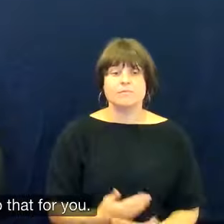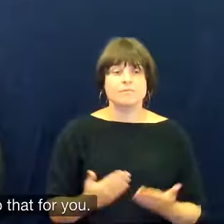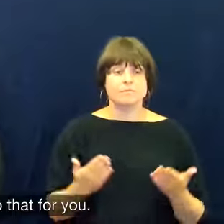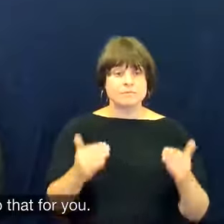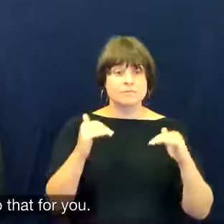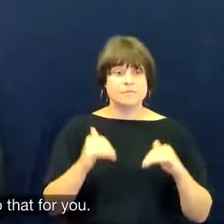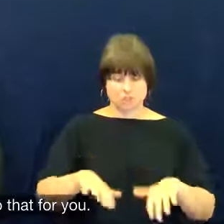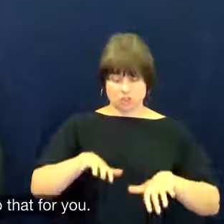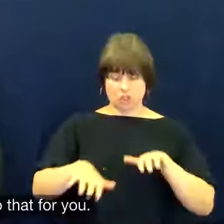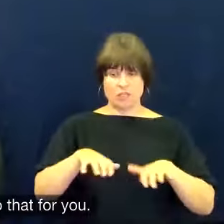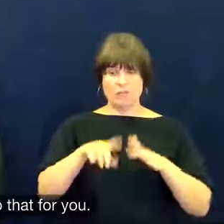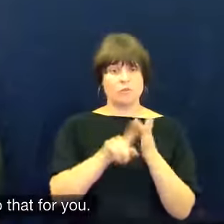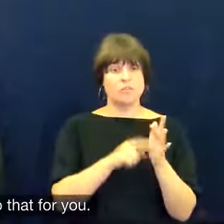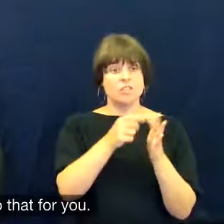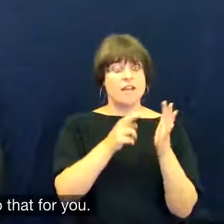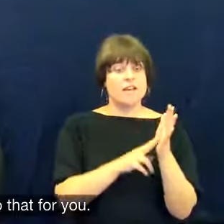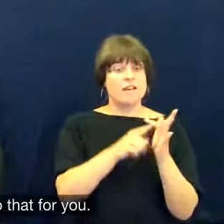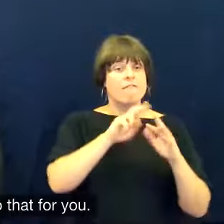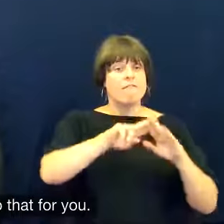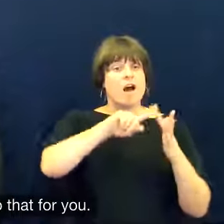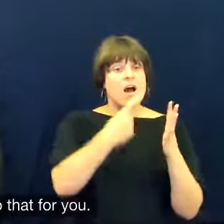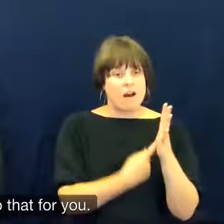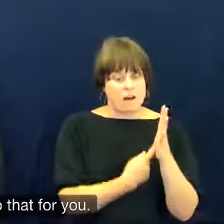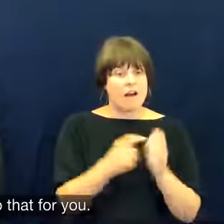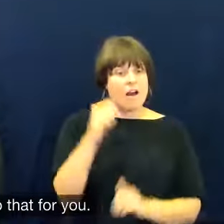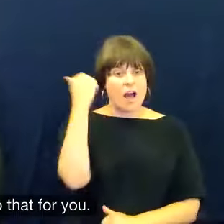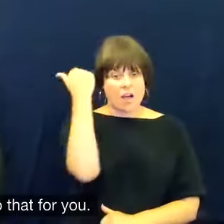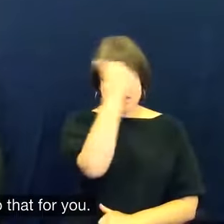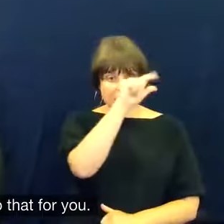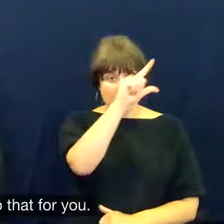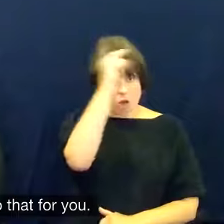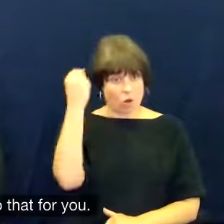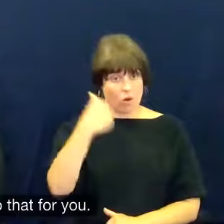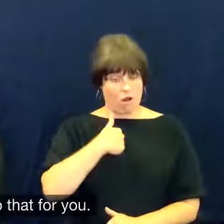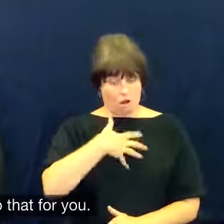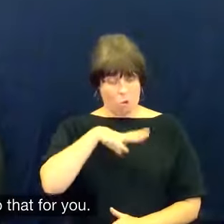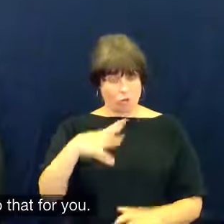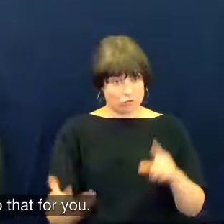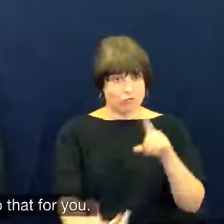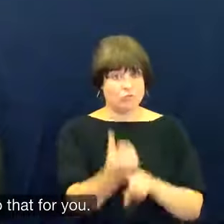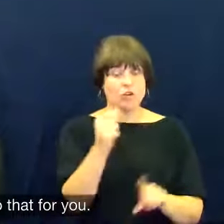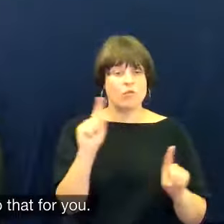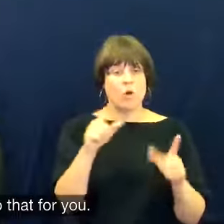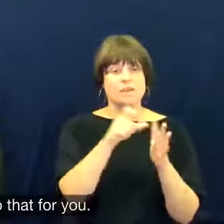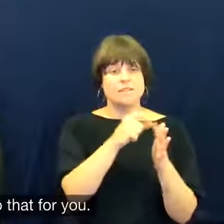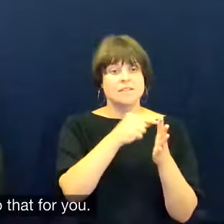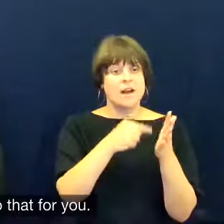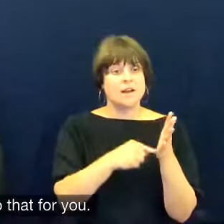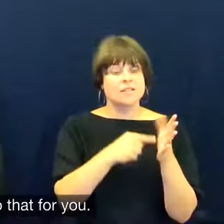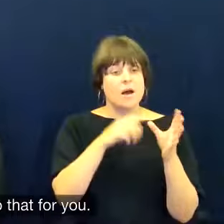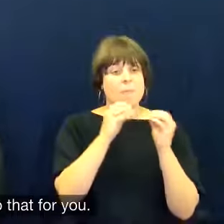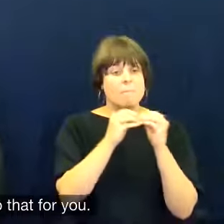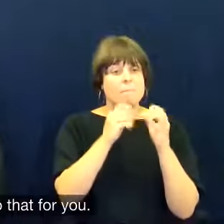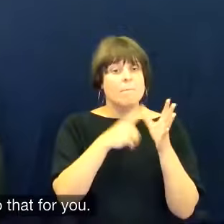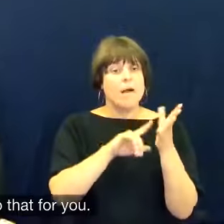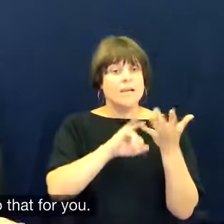has come through from Jennifer saying a smart goal that I would like to achieve is learning to do database on